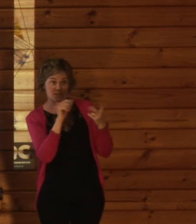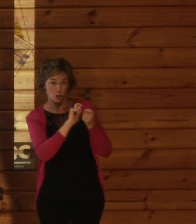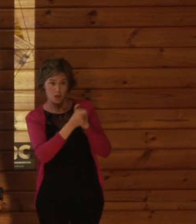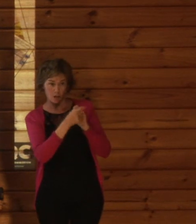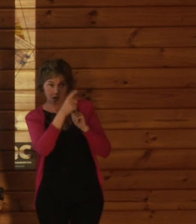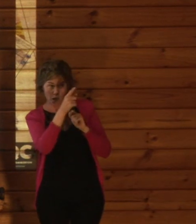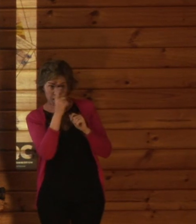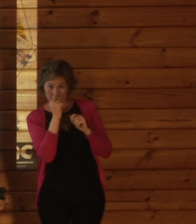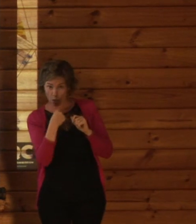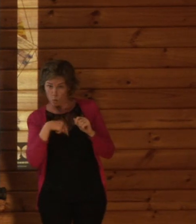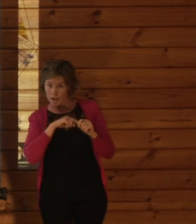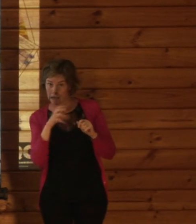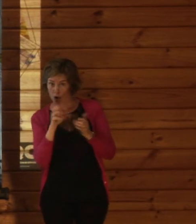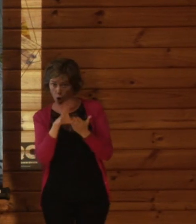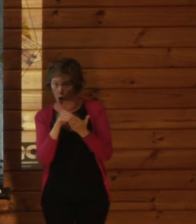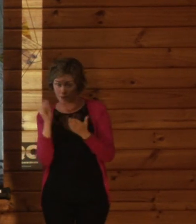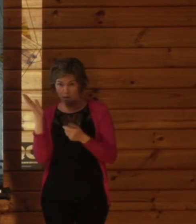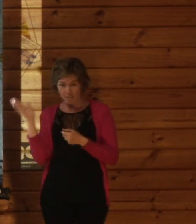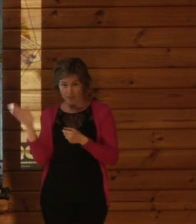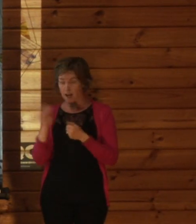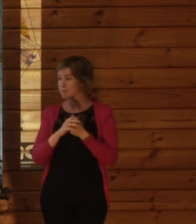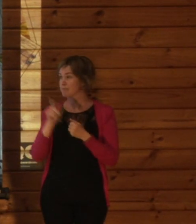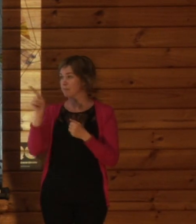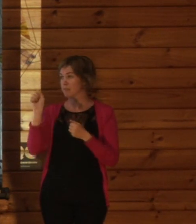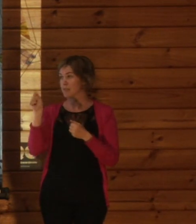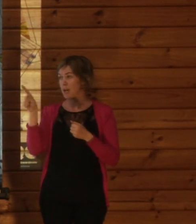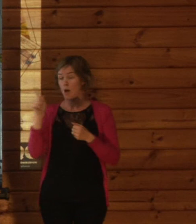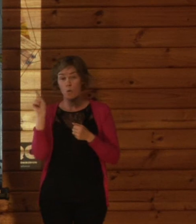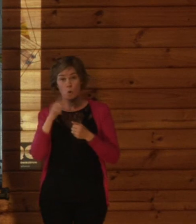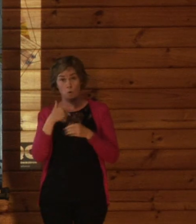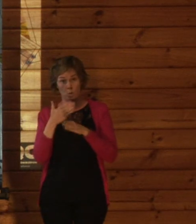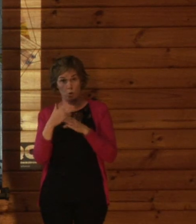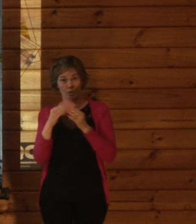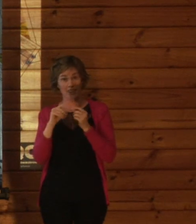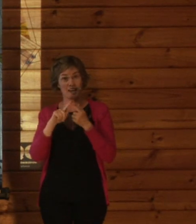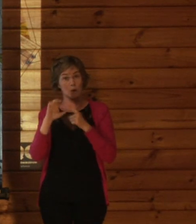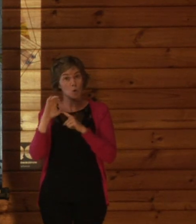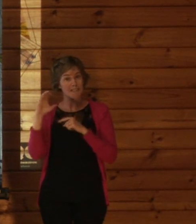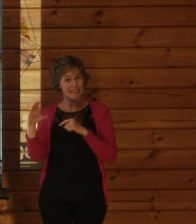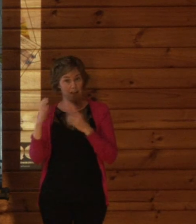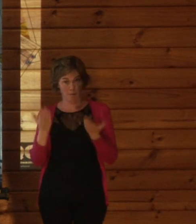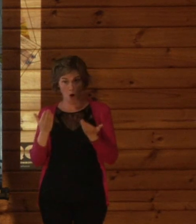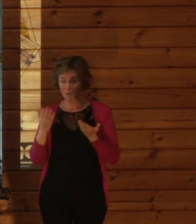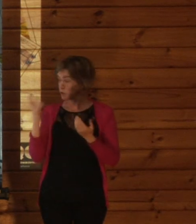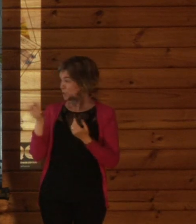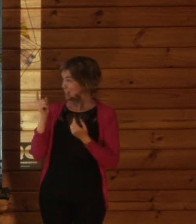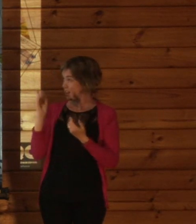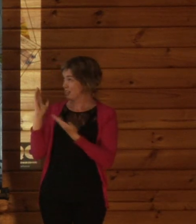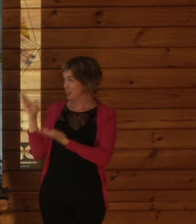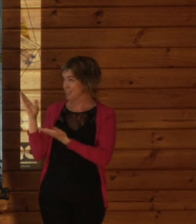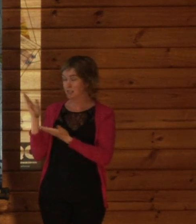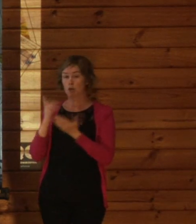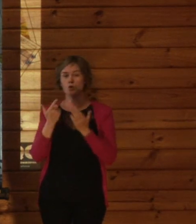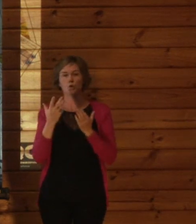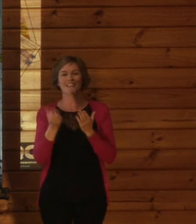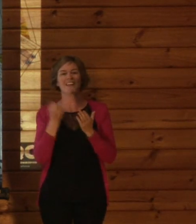So what we're working on with EQC now is to get a version of this that makes sense to people. If I was to give you this, you'd tell me why on